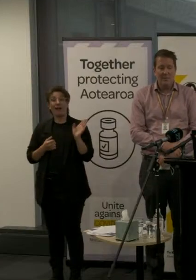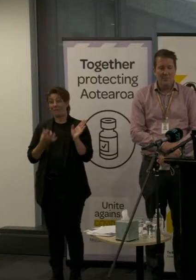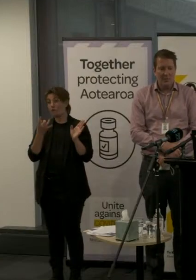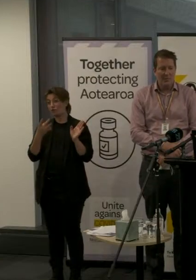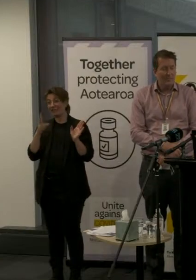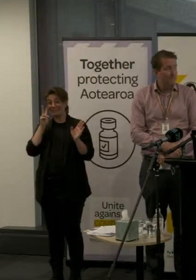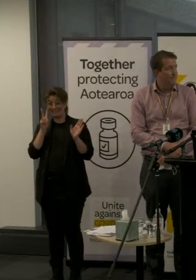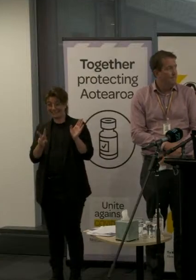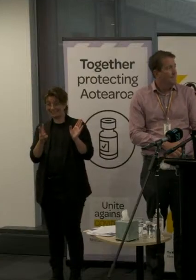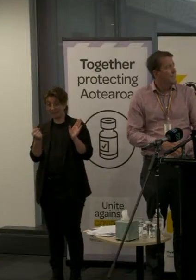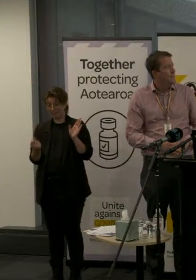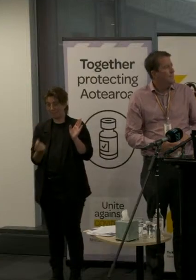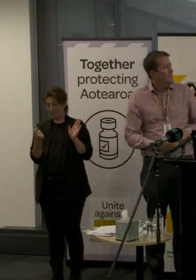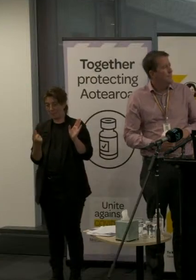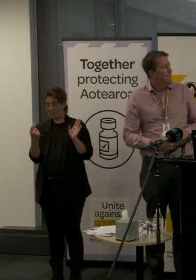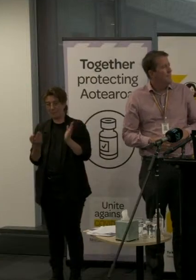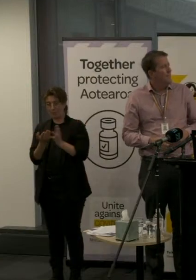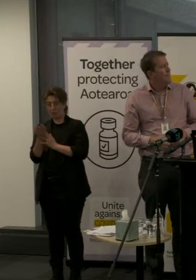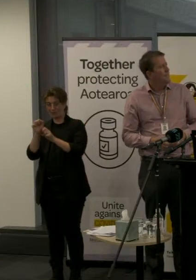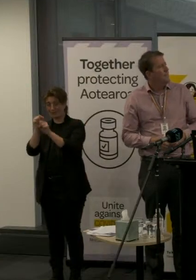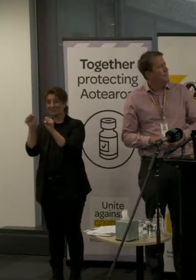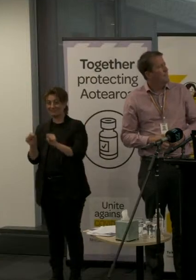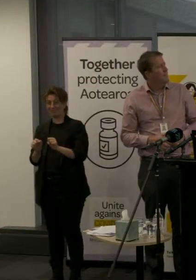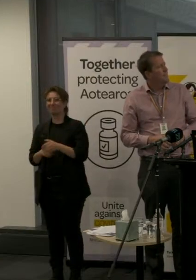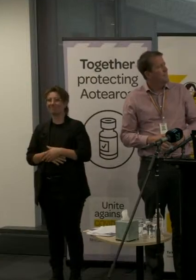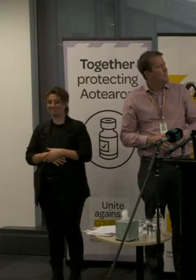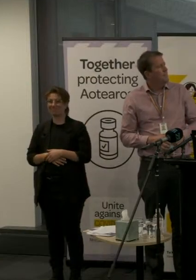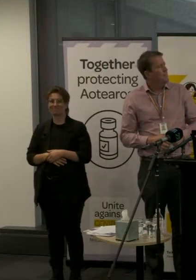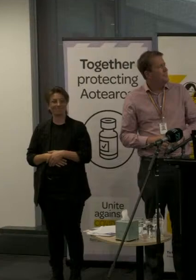through here this morning. Yep.